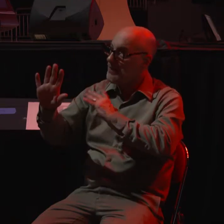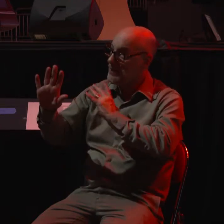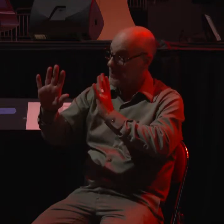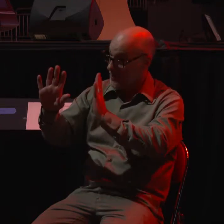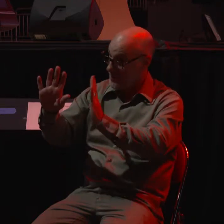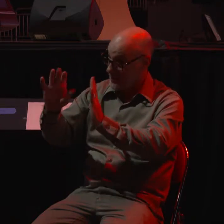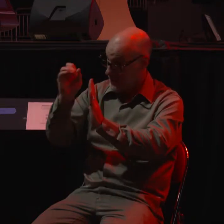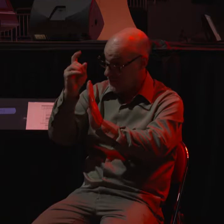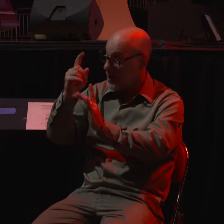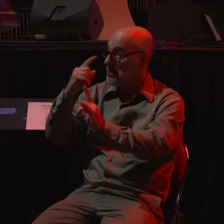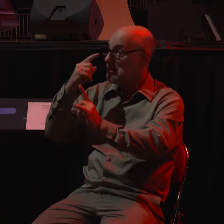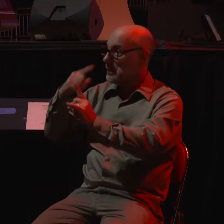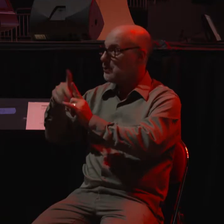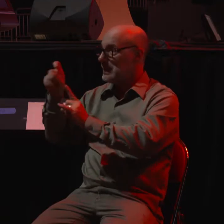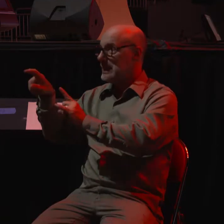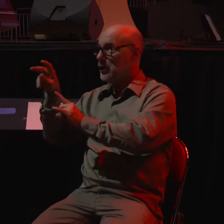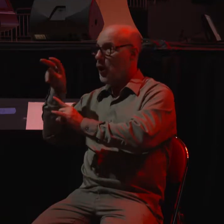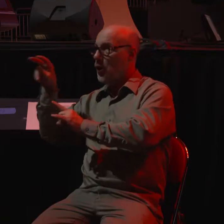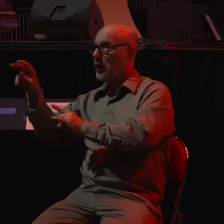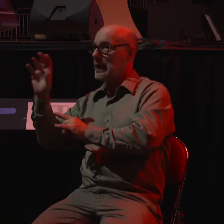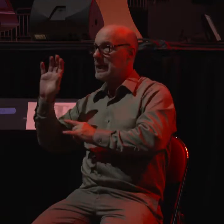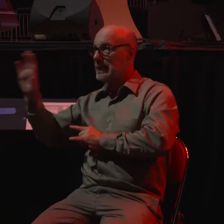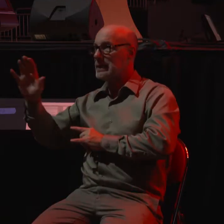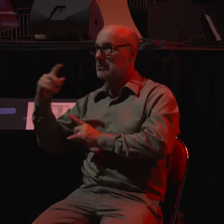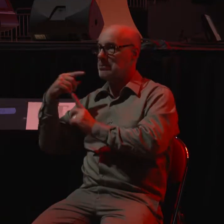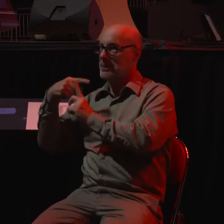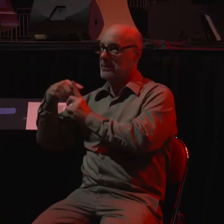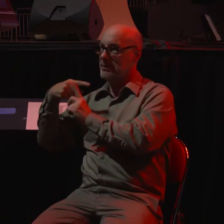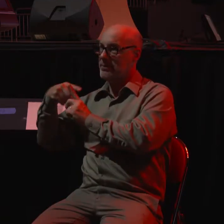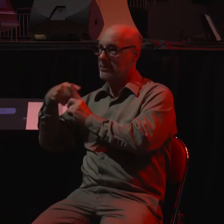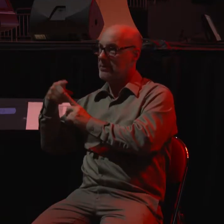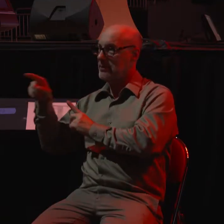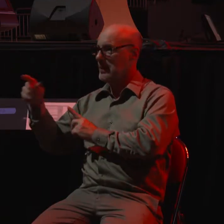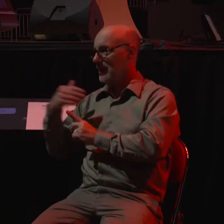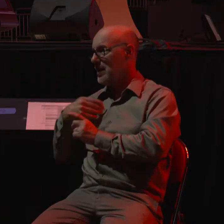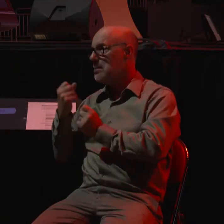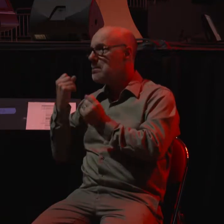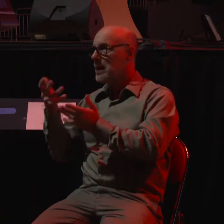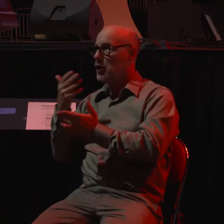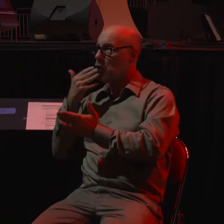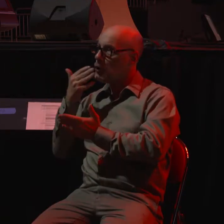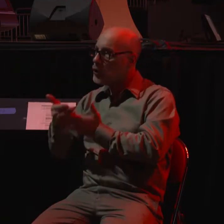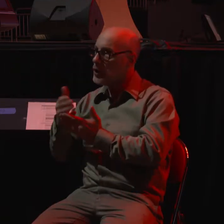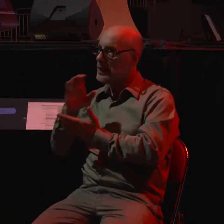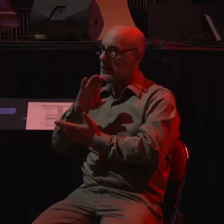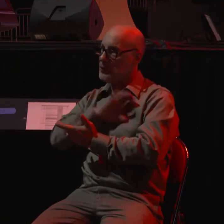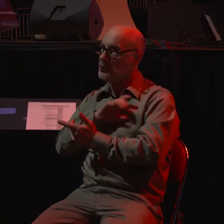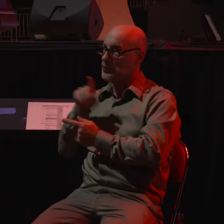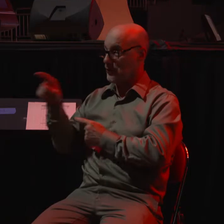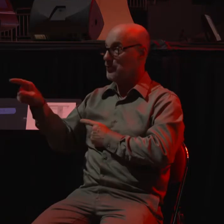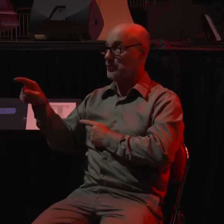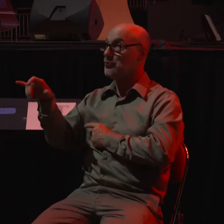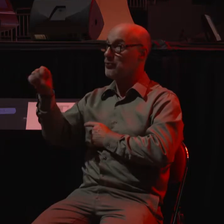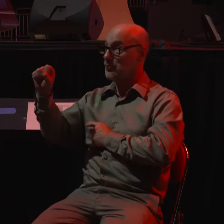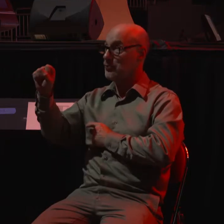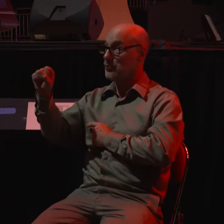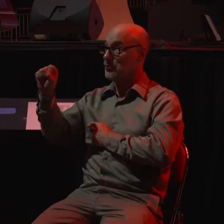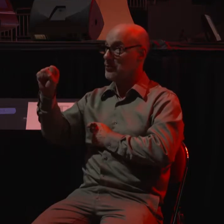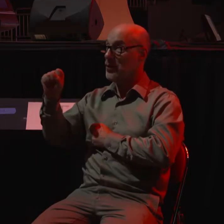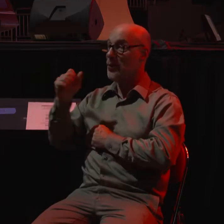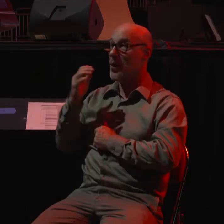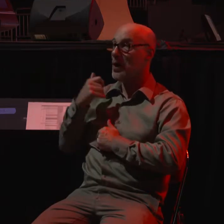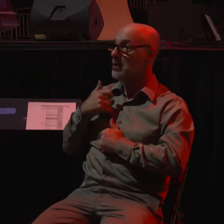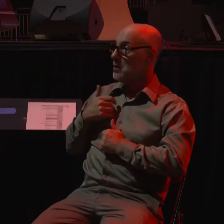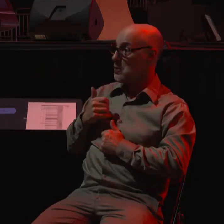those virtues. And he had many virtues that can be celebrated. Because if the vices keep us